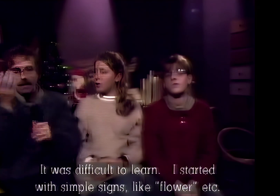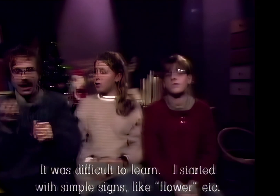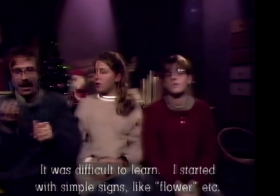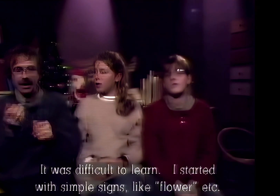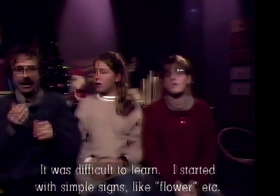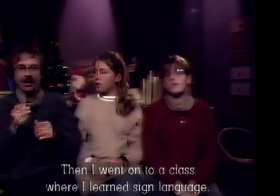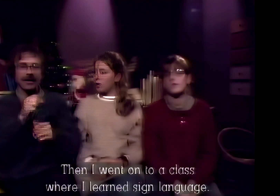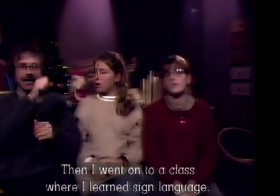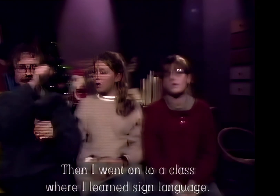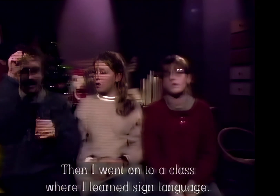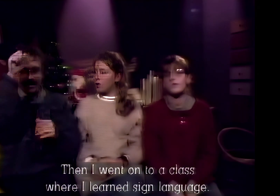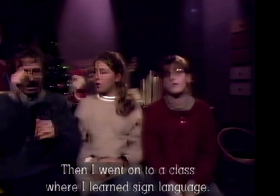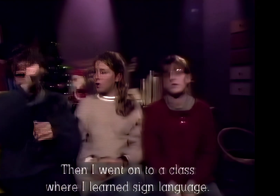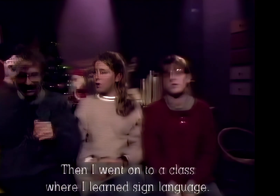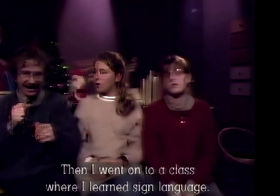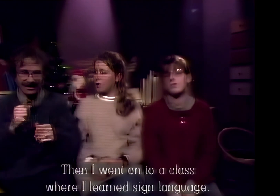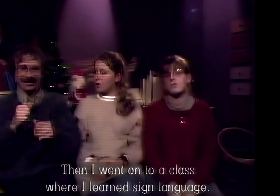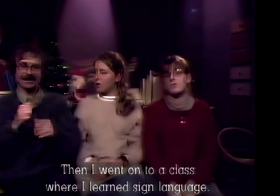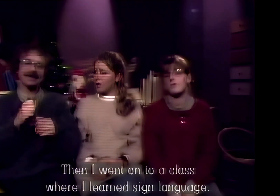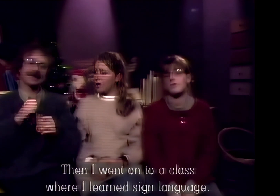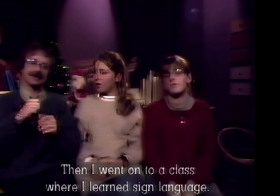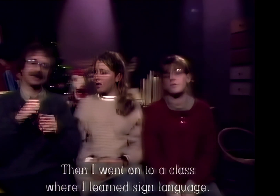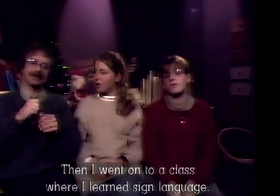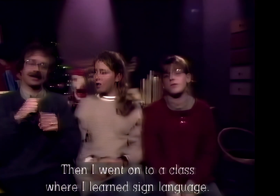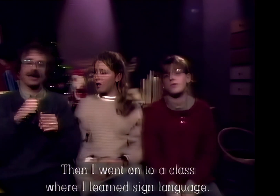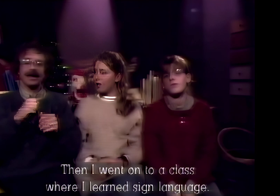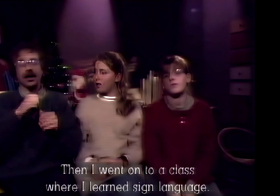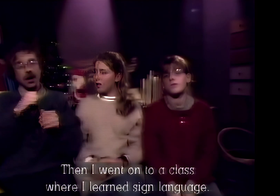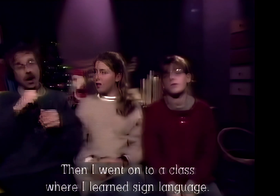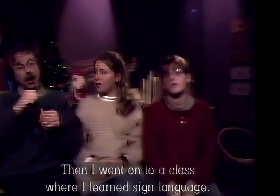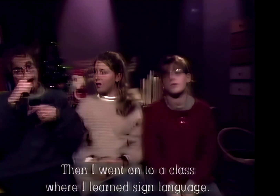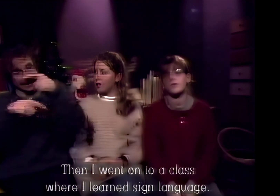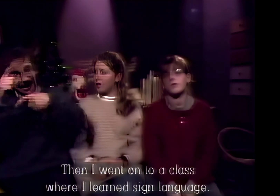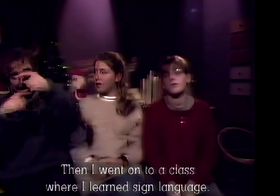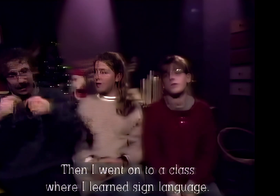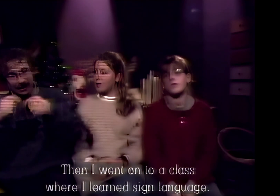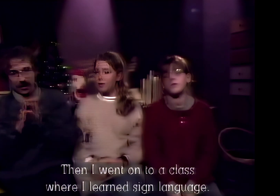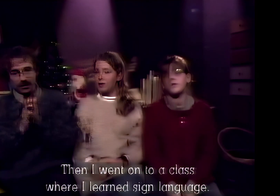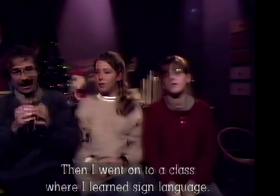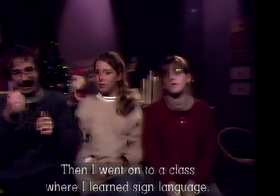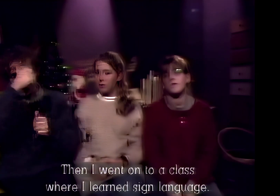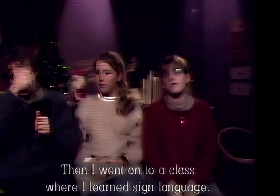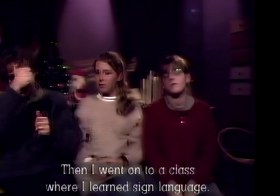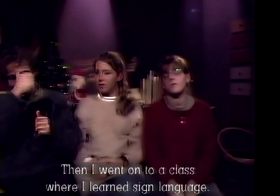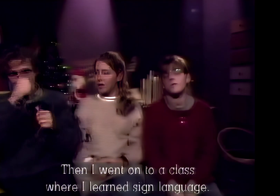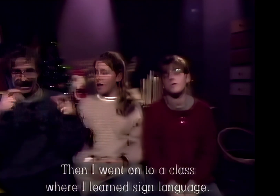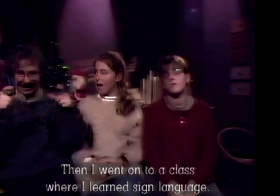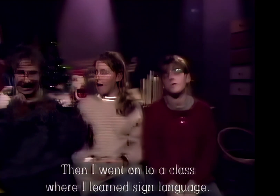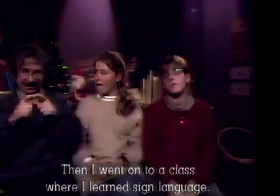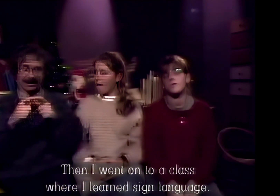and I started off with simple signs like flowers and so forth, and then I went on